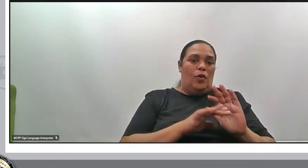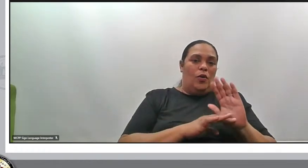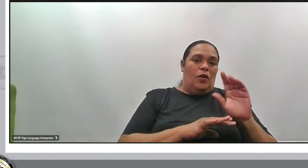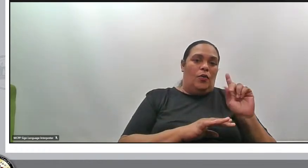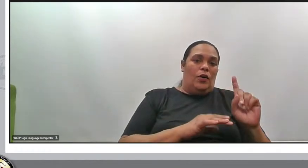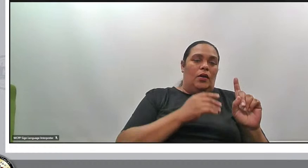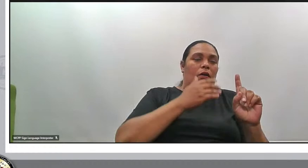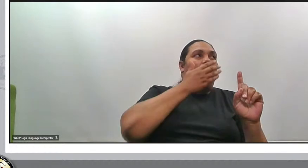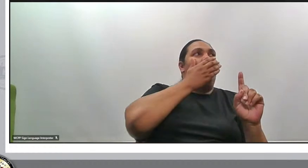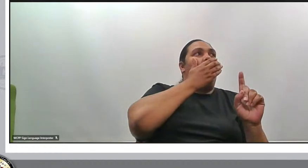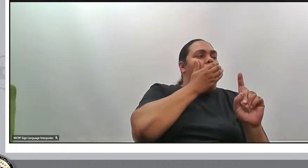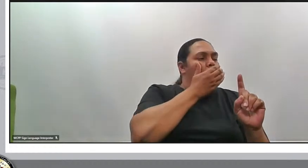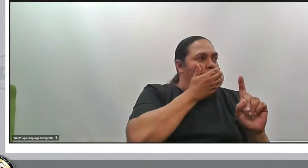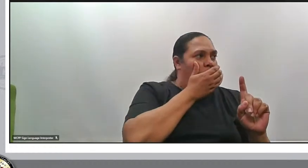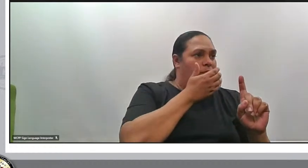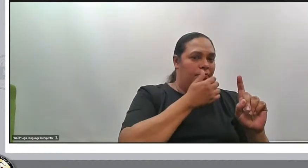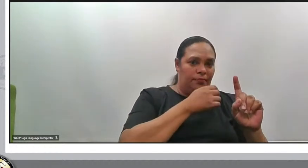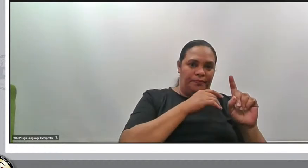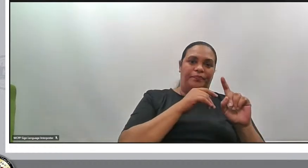And then on page